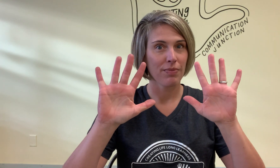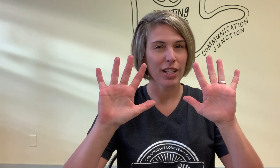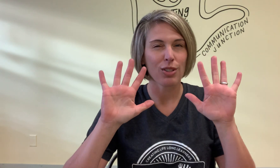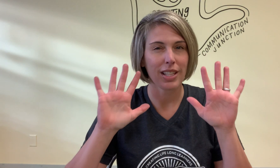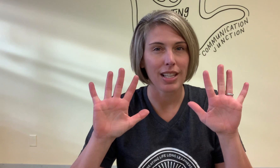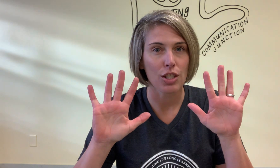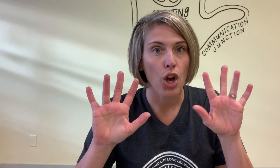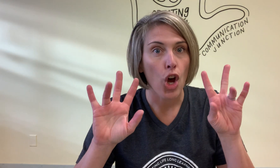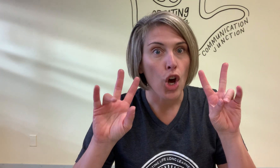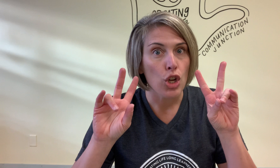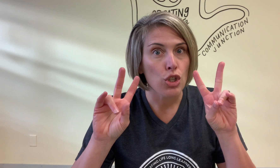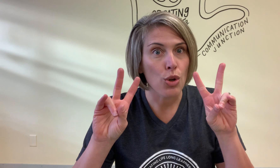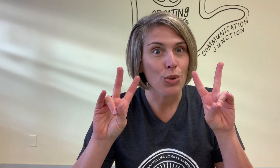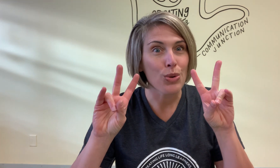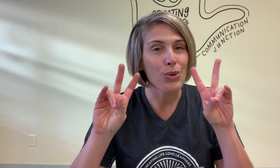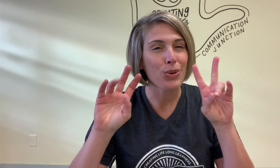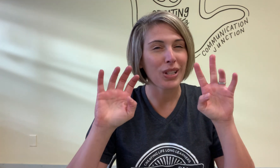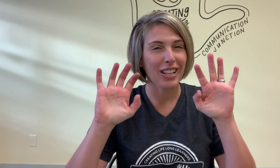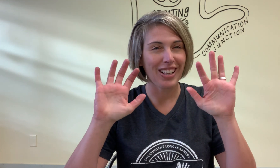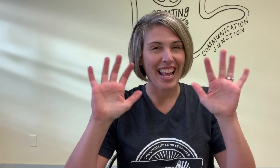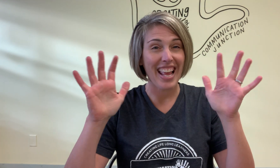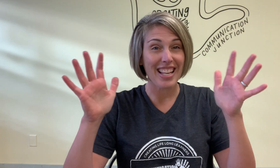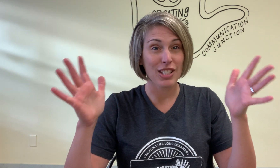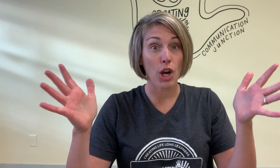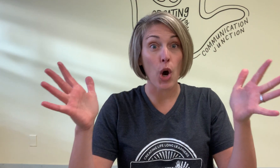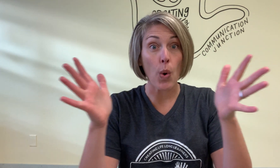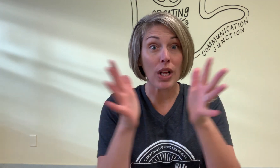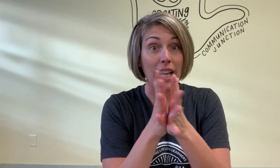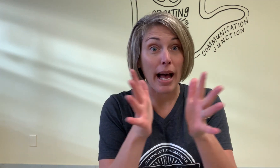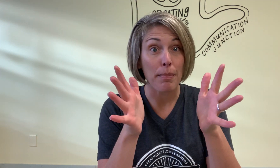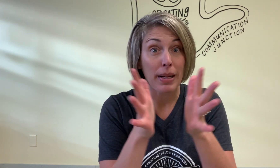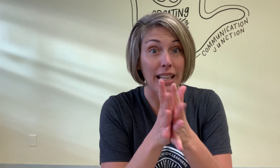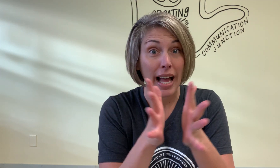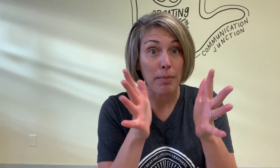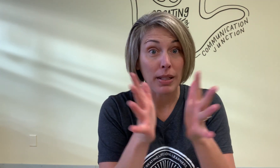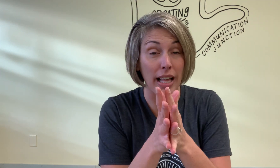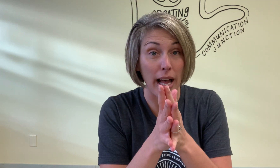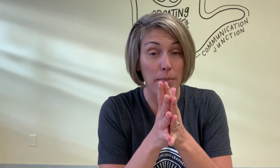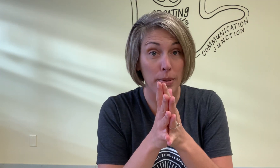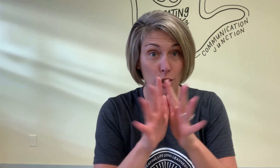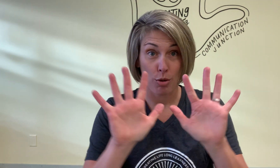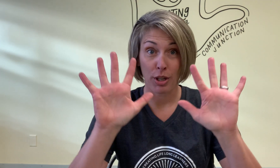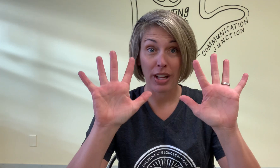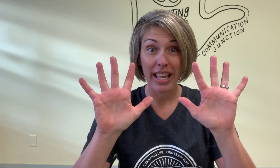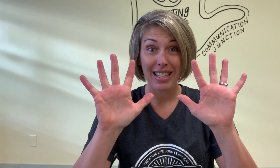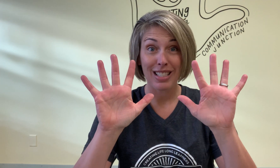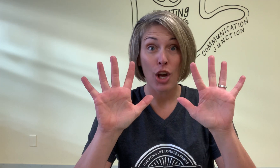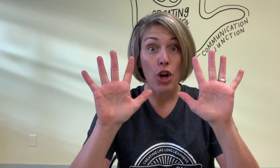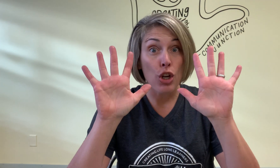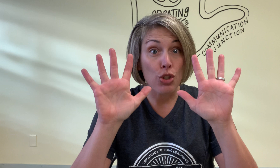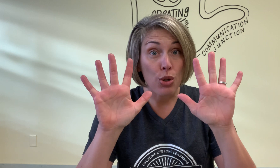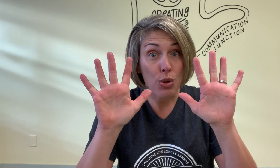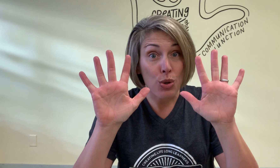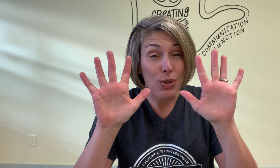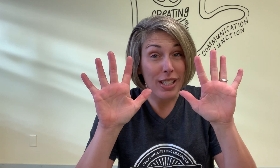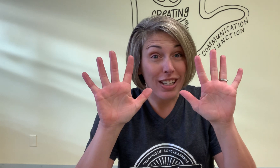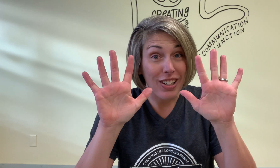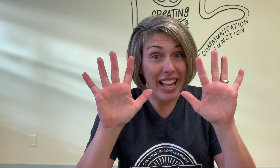goes like this. Two little hands go clap, clap, clap. Show me your hands. Two little